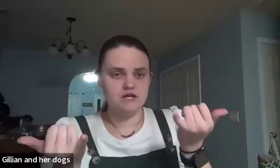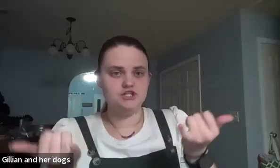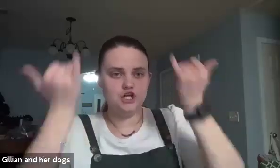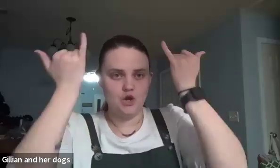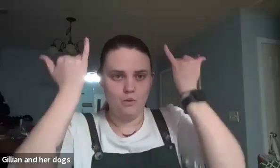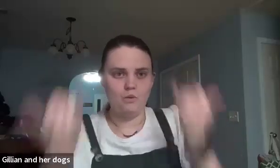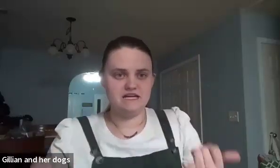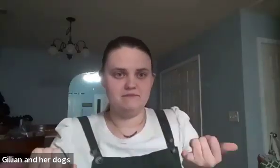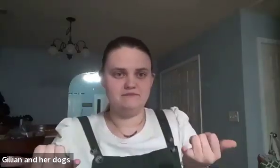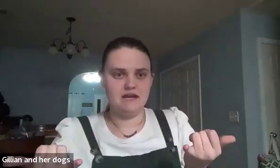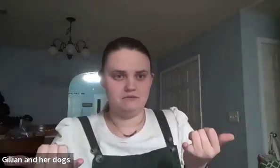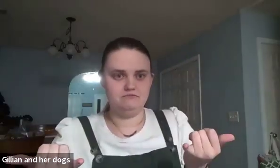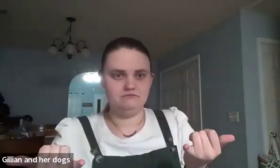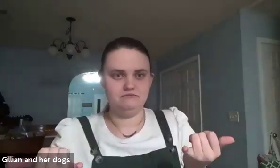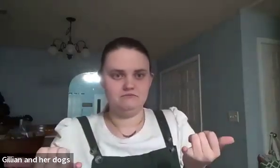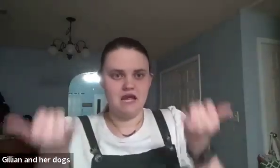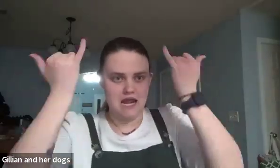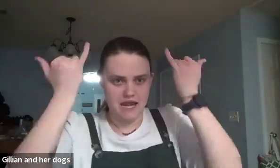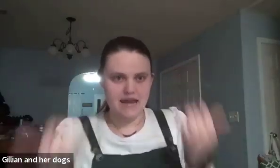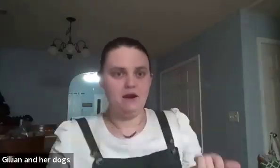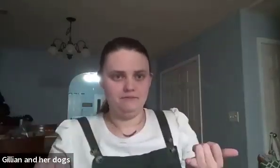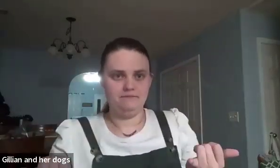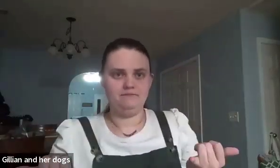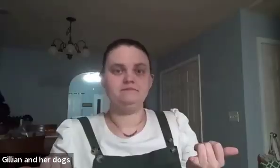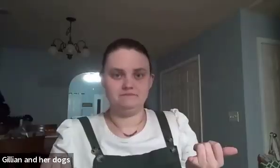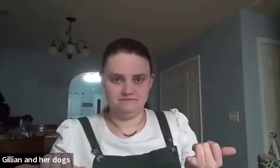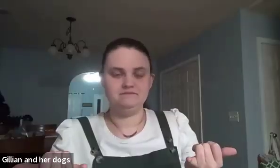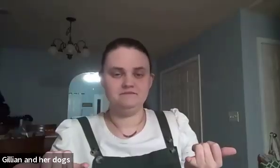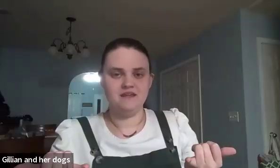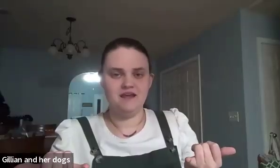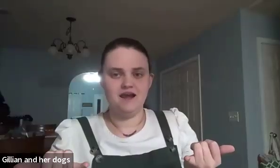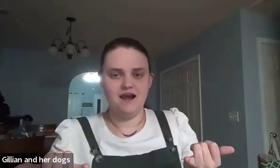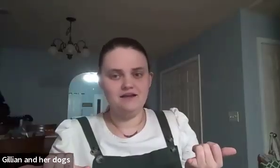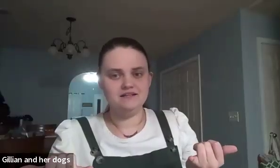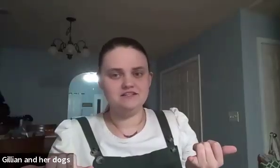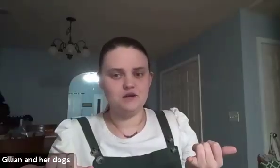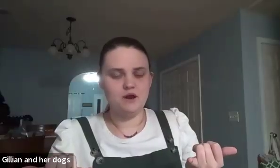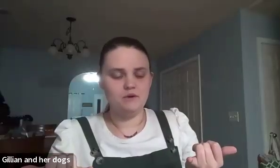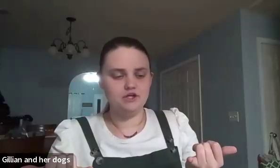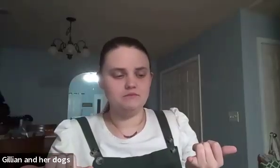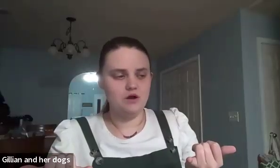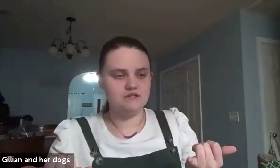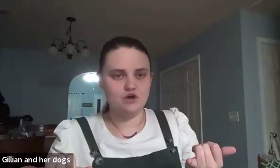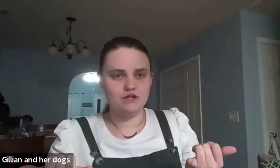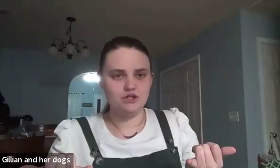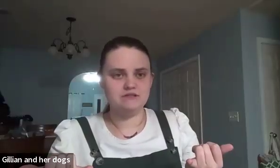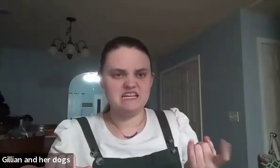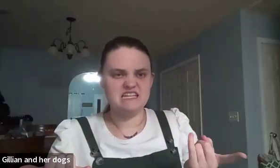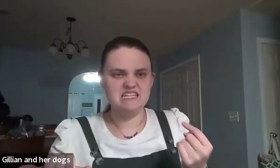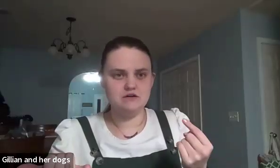twice, you're going to go one time. Now. Now. Mm-hmm. I like to think about when your mom is calling you and saying, get